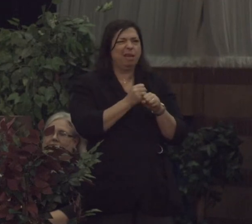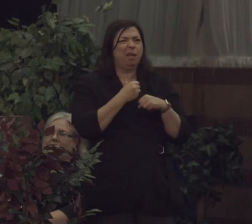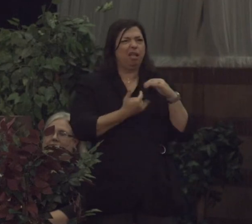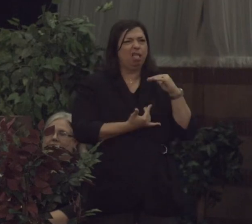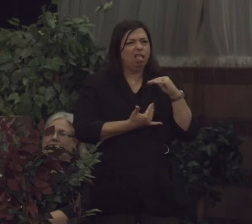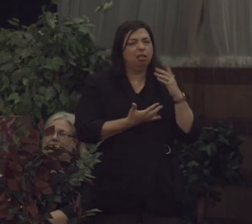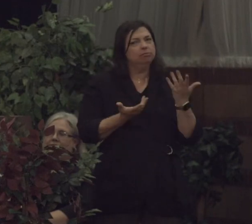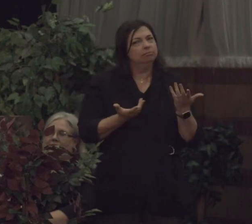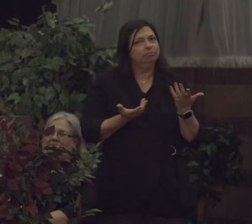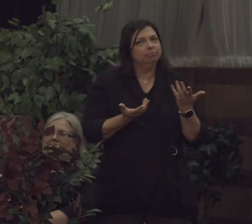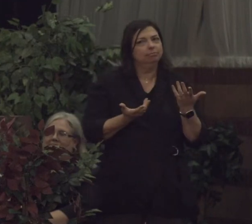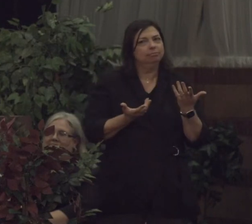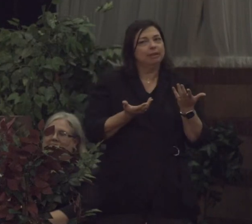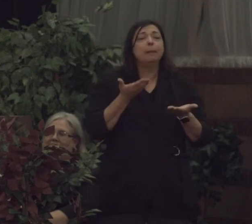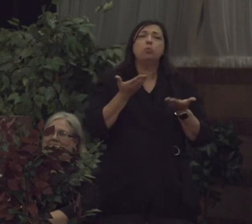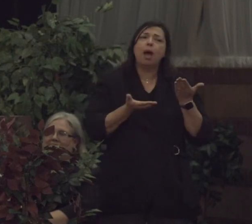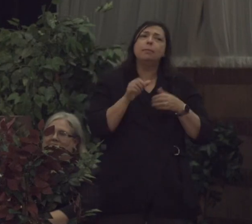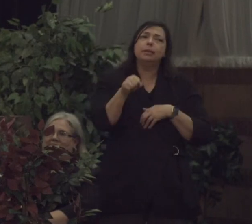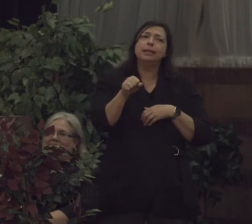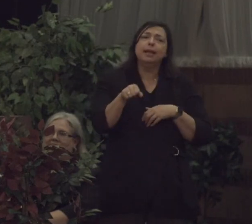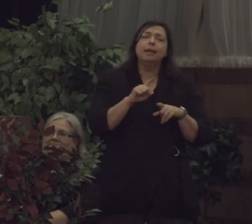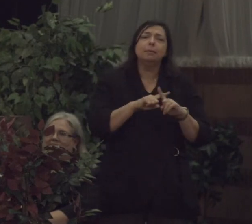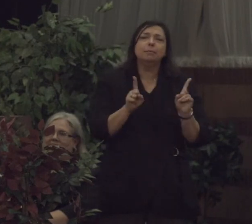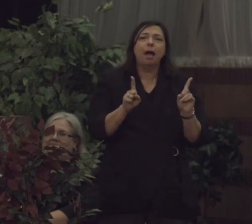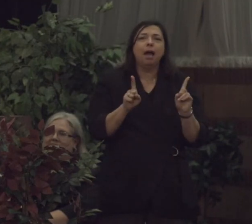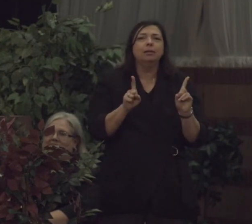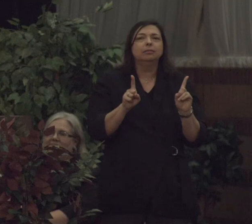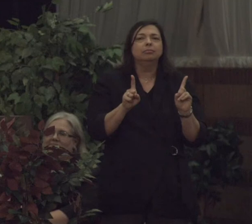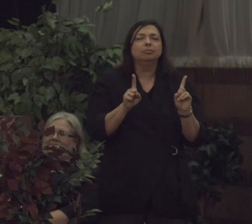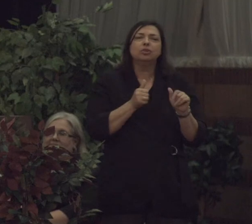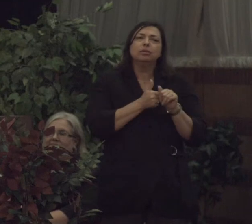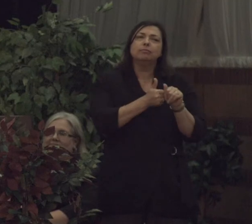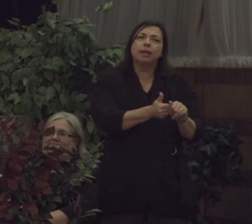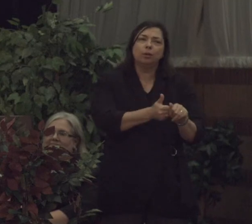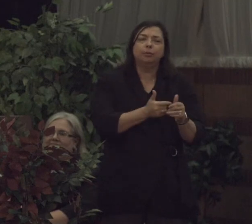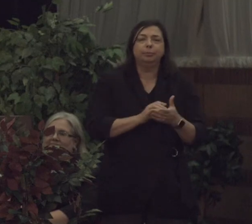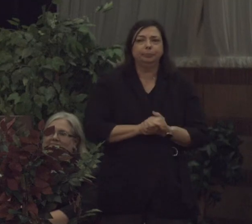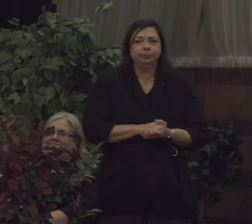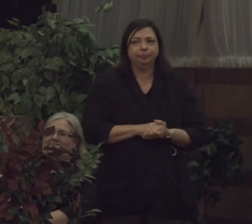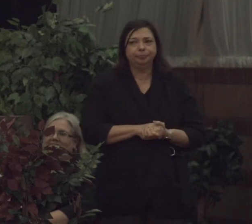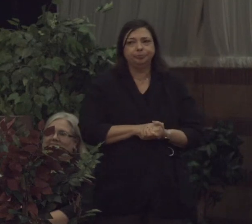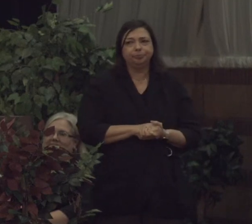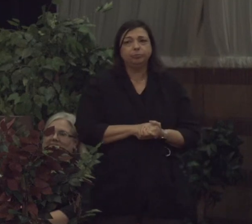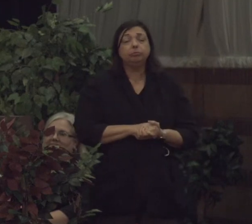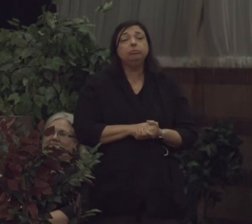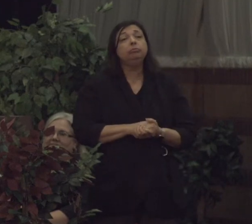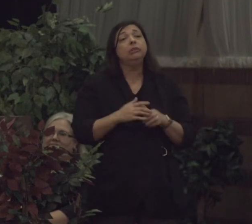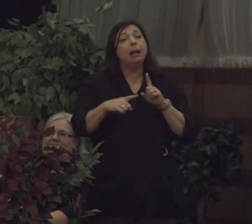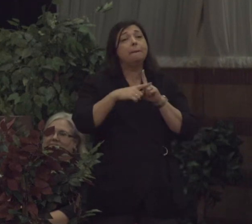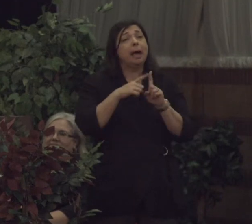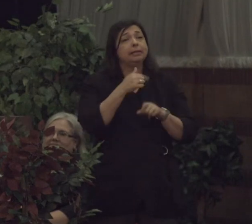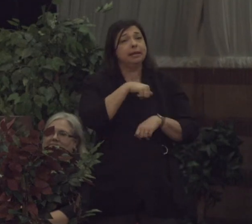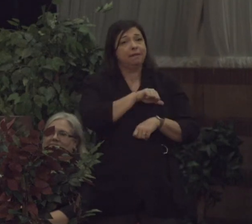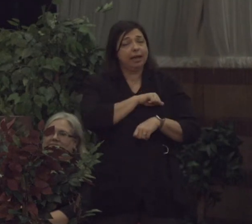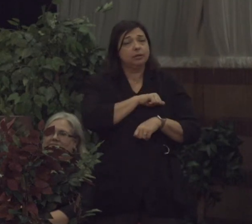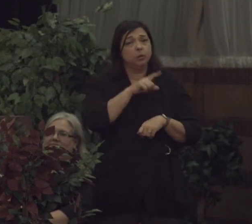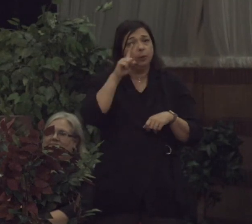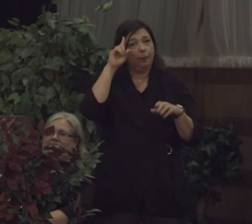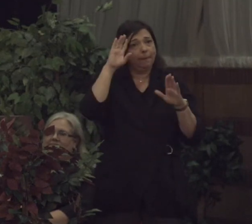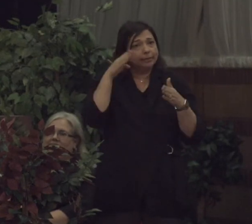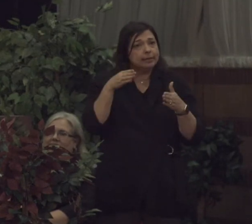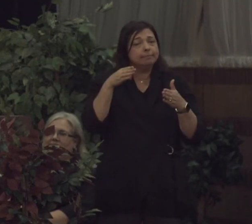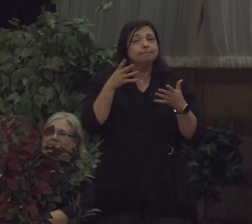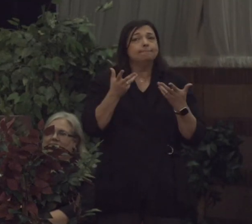nerves? Probably, but let's just play along. Having a positive attitude and a positive